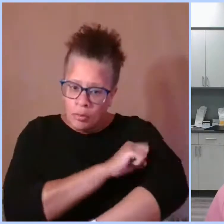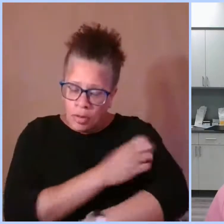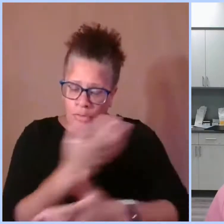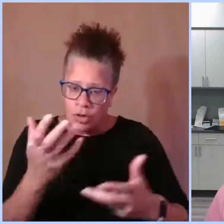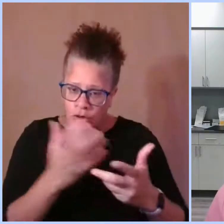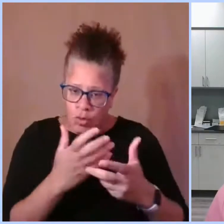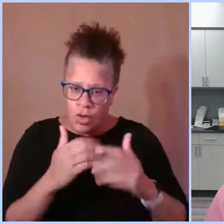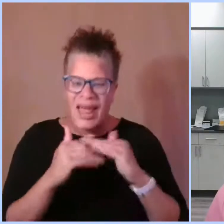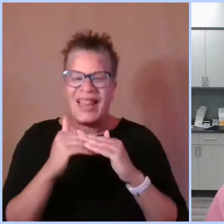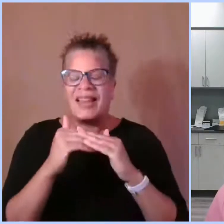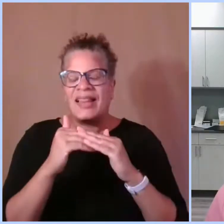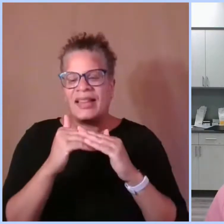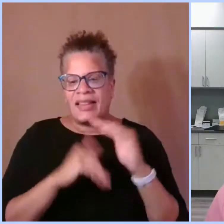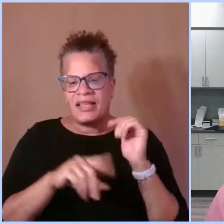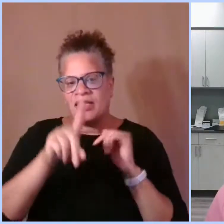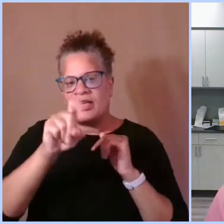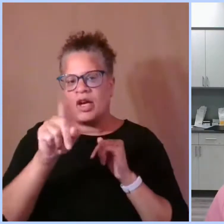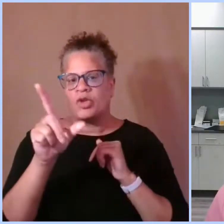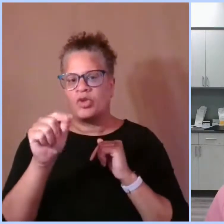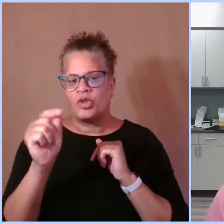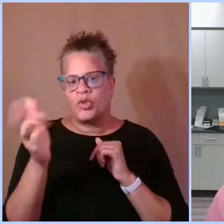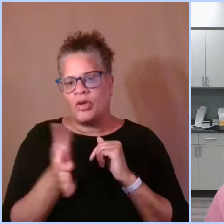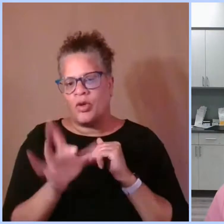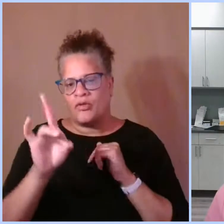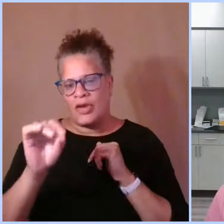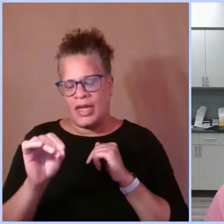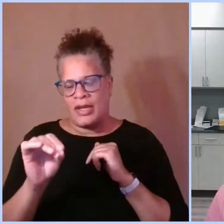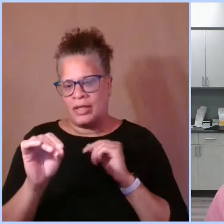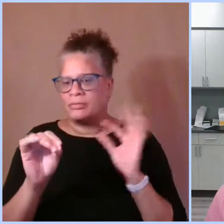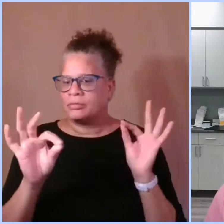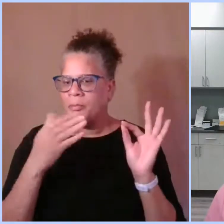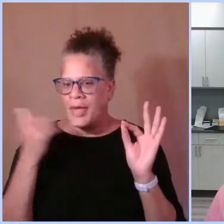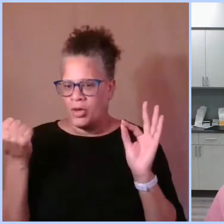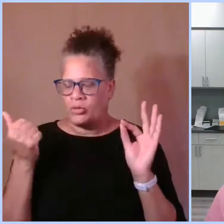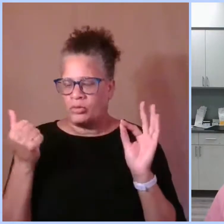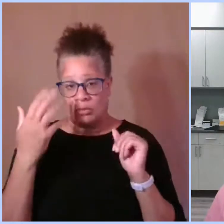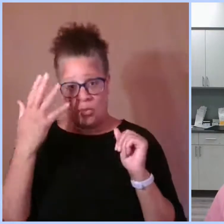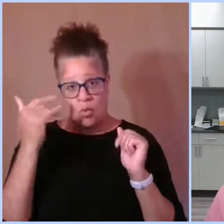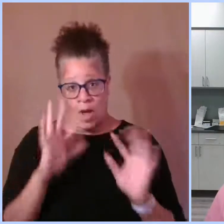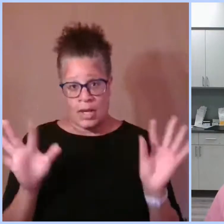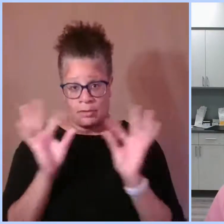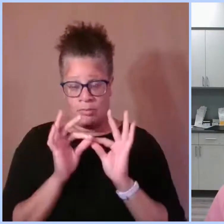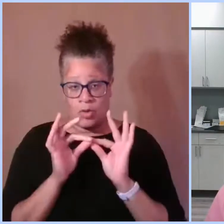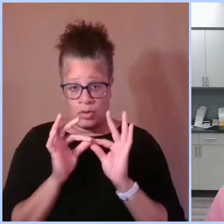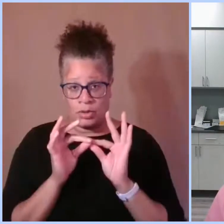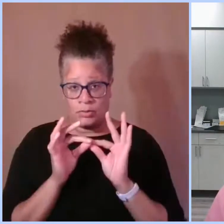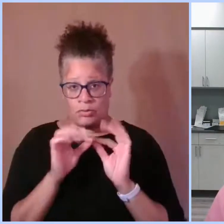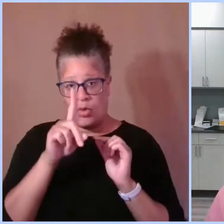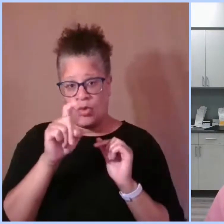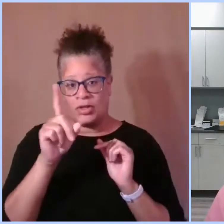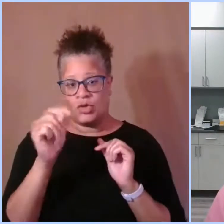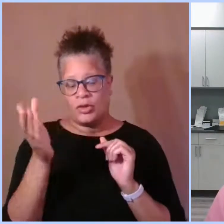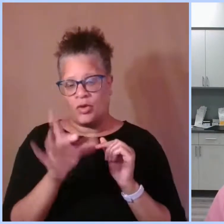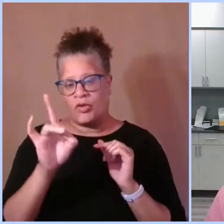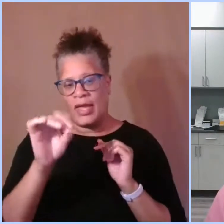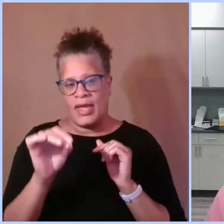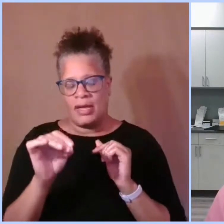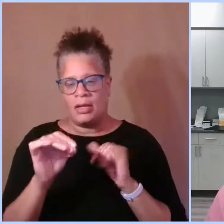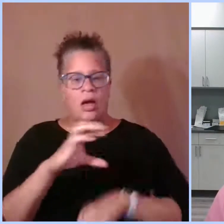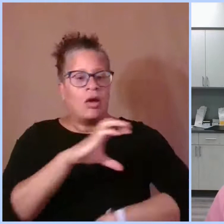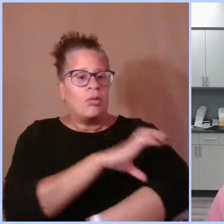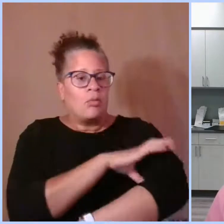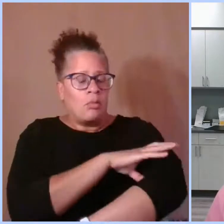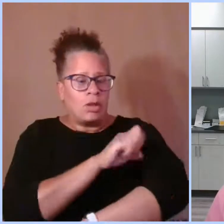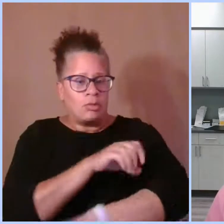live less than 120 over 80. And the reason that this is important is because as blood pressure